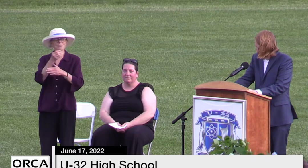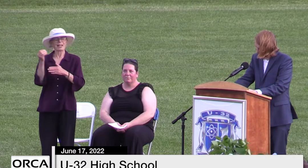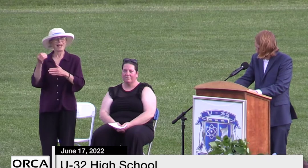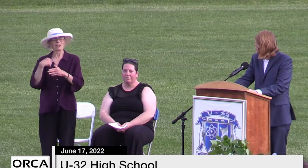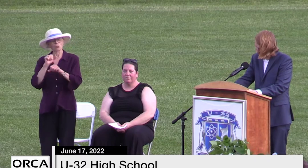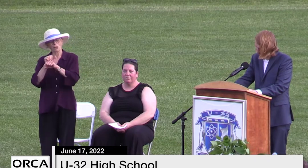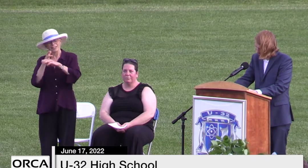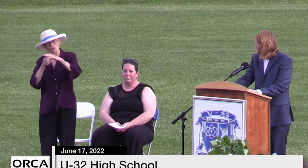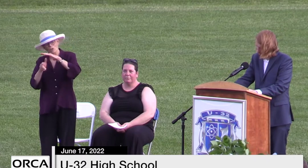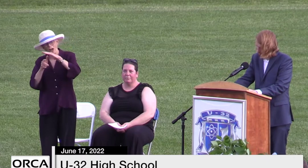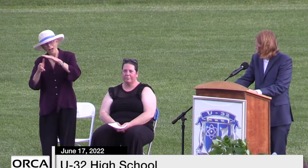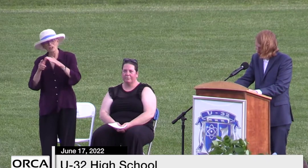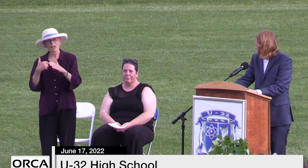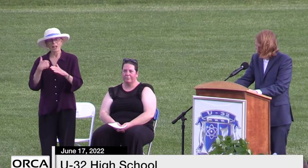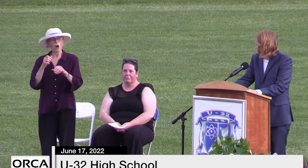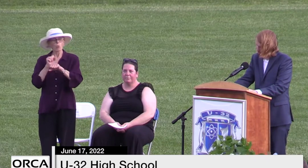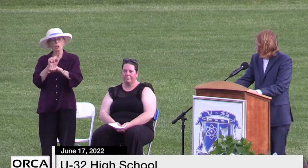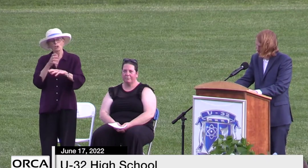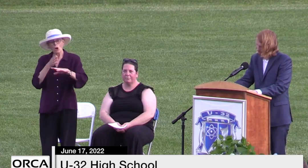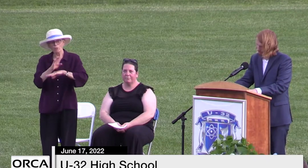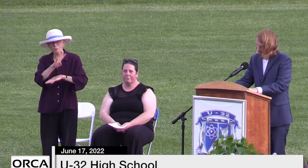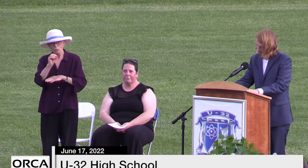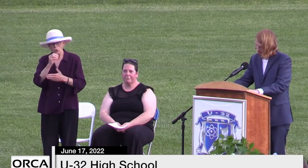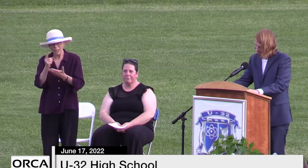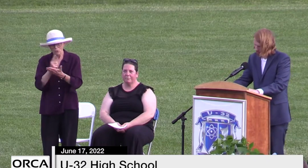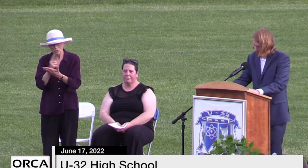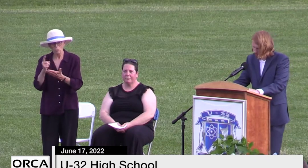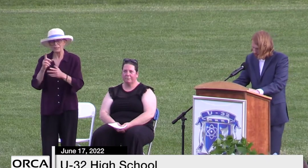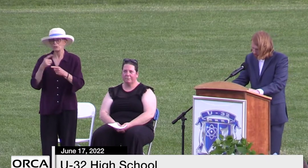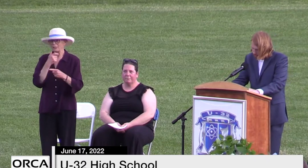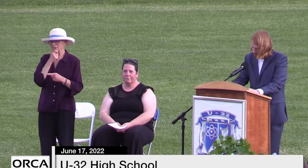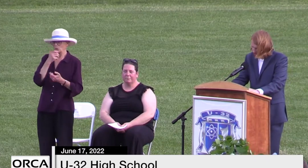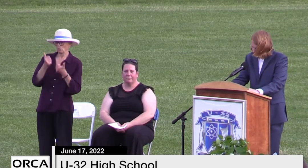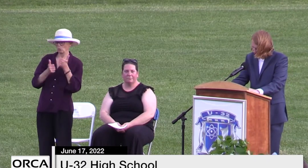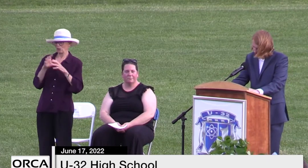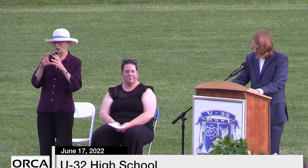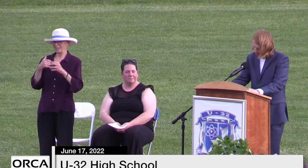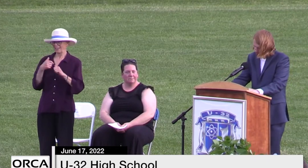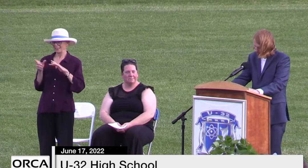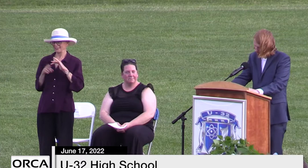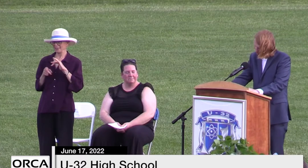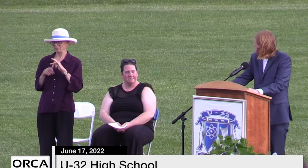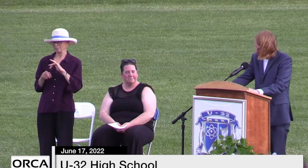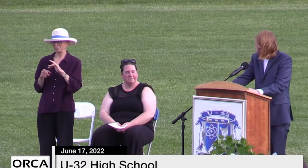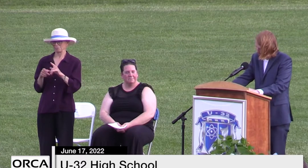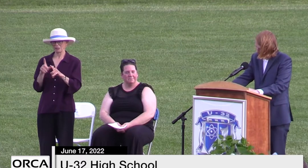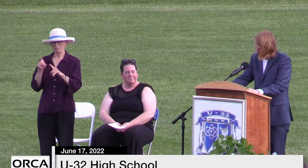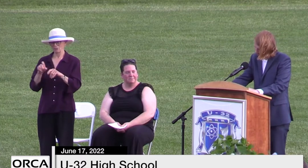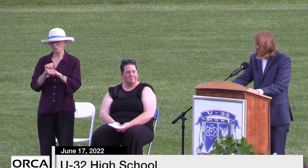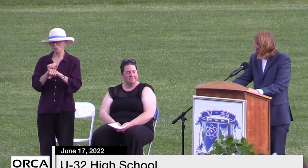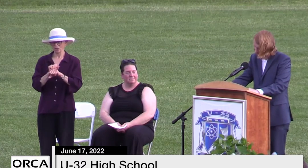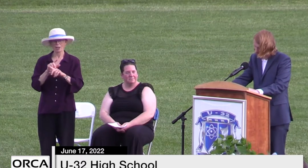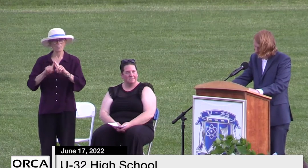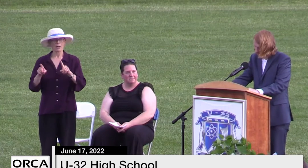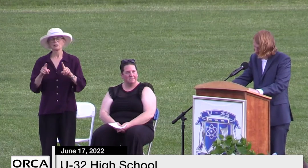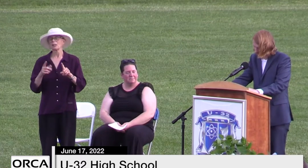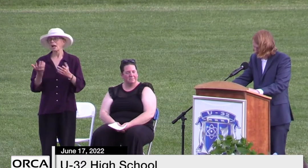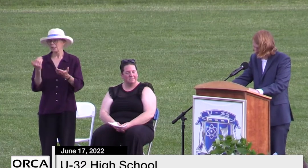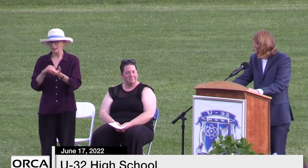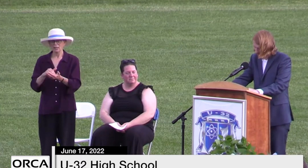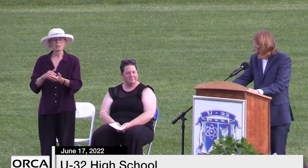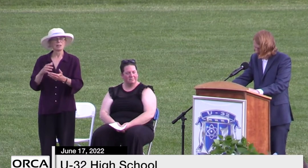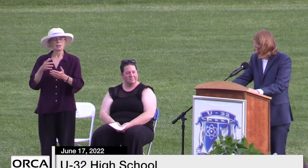to work over 40 hours a week, he had to be selective of which classes he skipped. Yet again, life threw another swing at my dad.